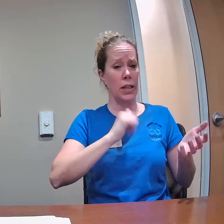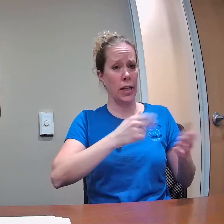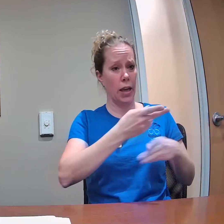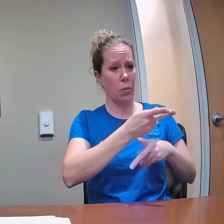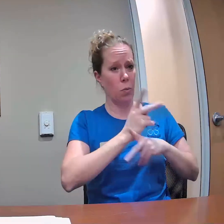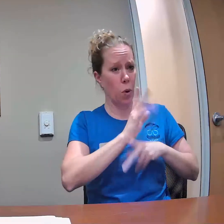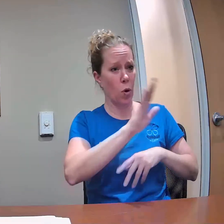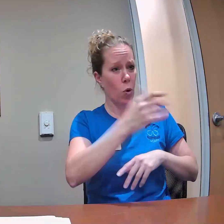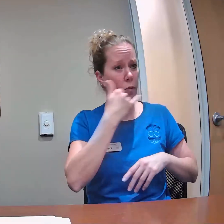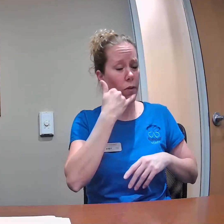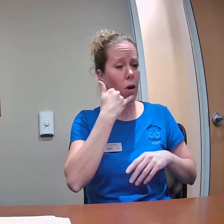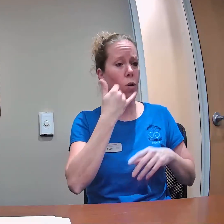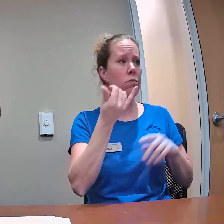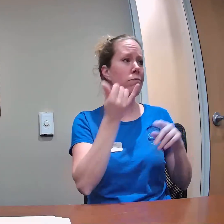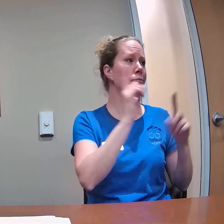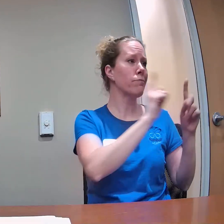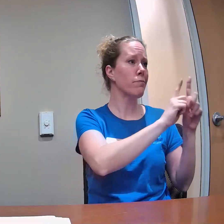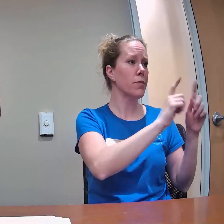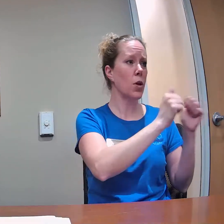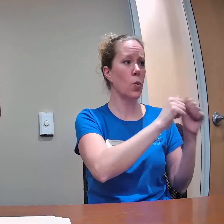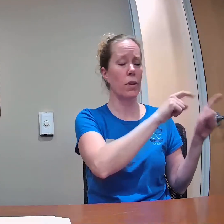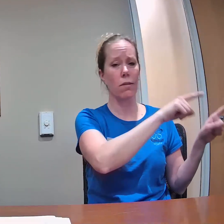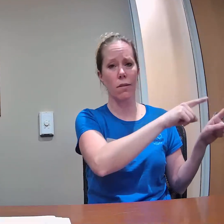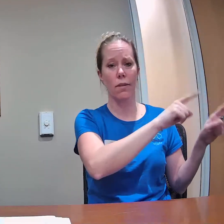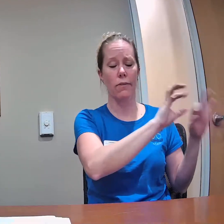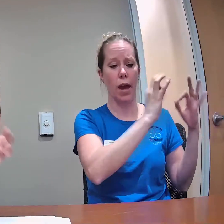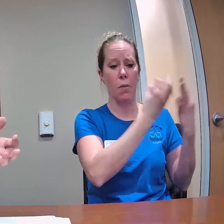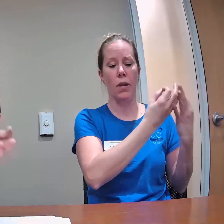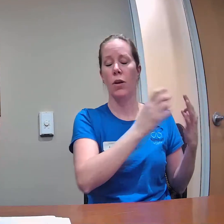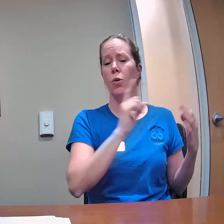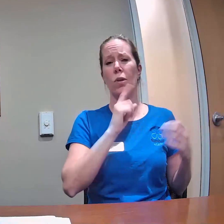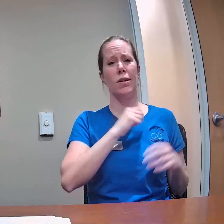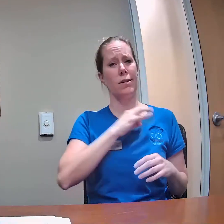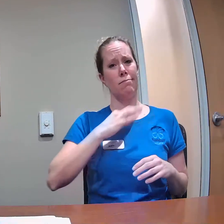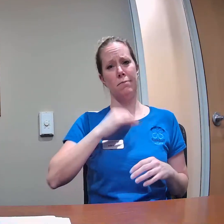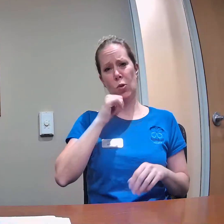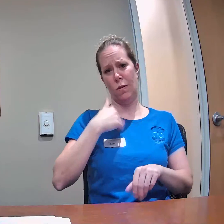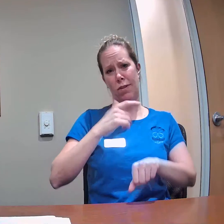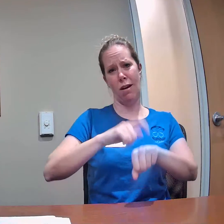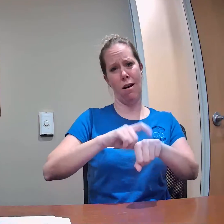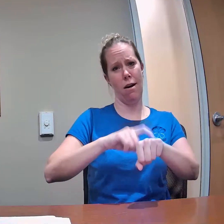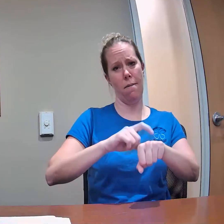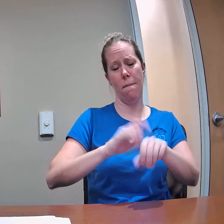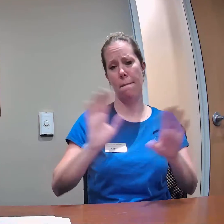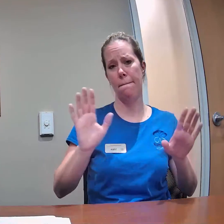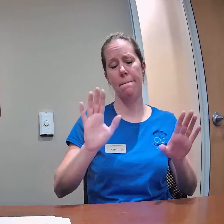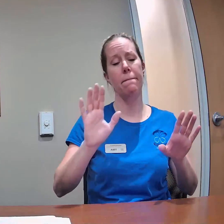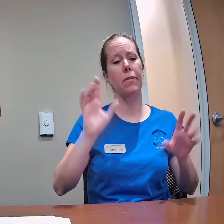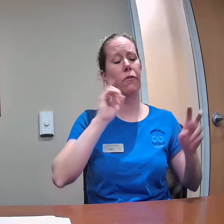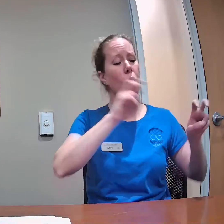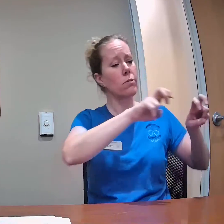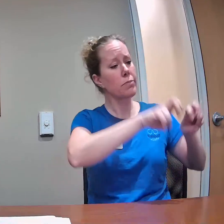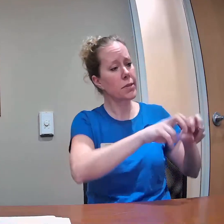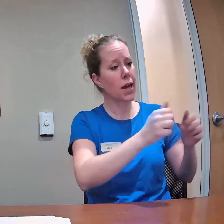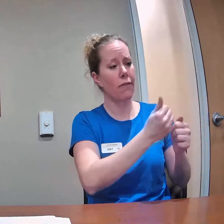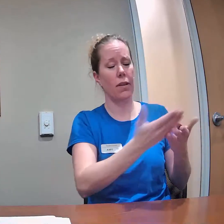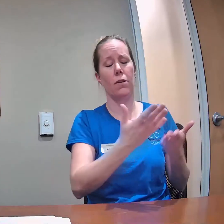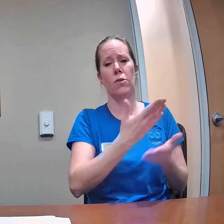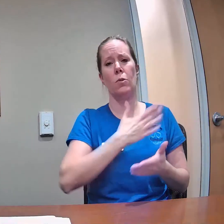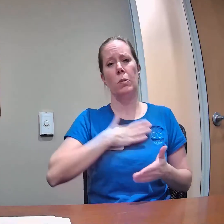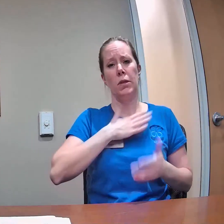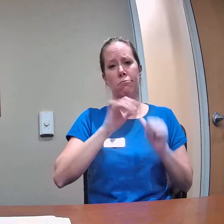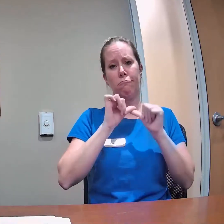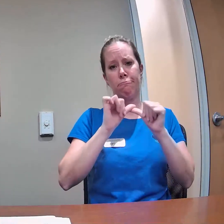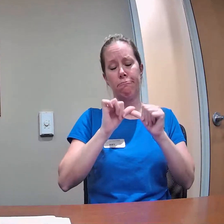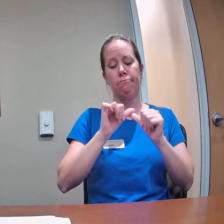time to do that. The staff don't have time to go get the resident and bring them to the window unless it's been booked. So please take